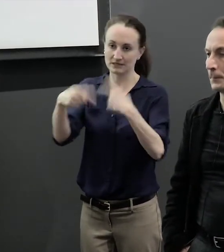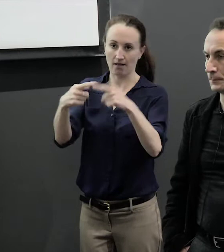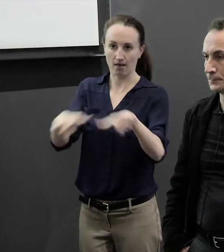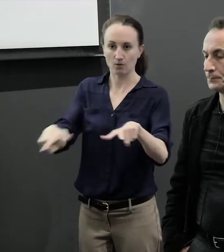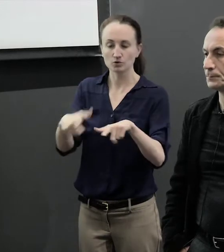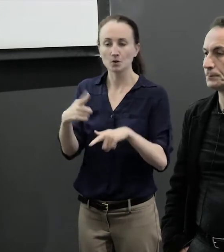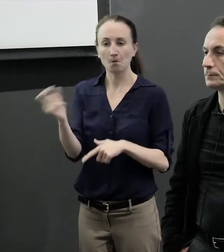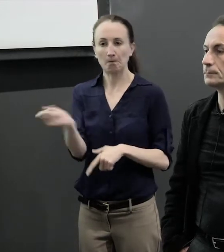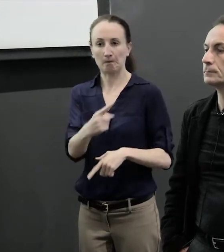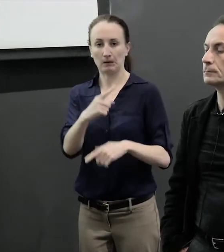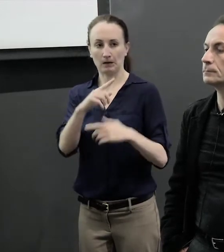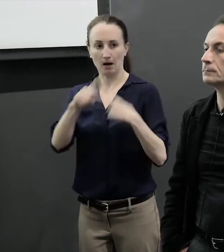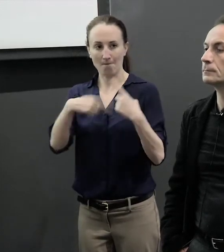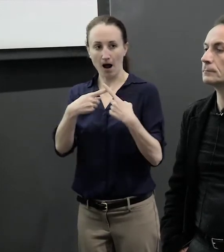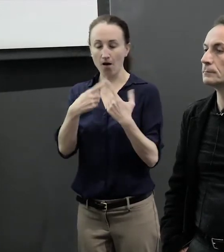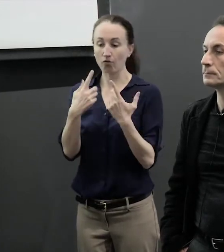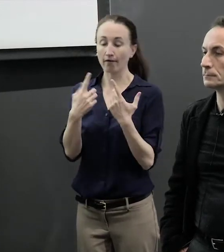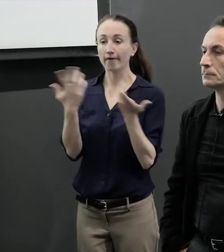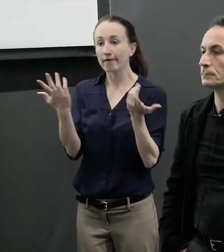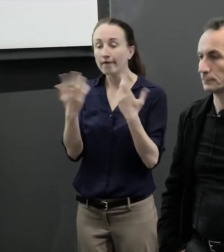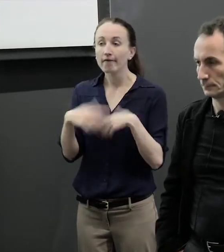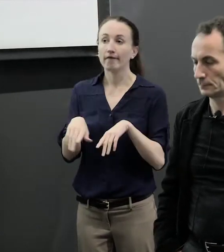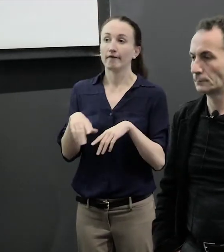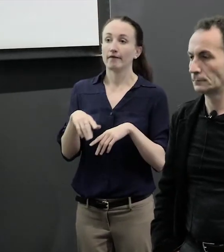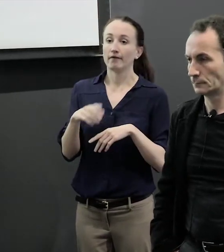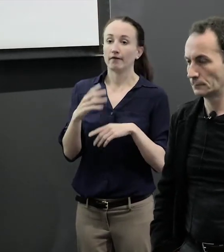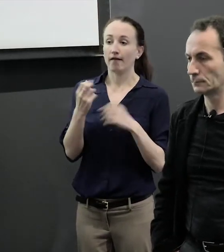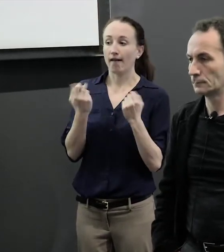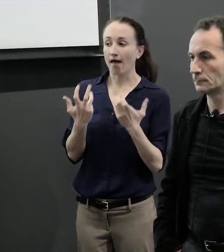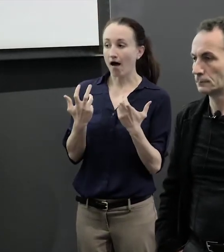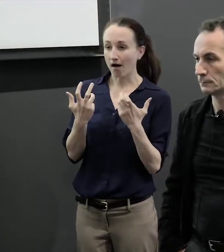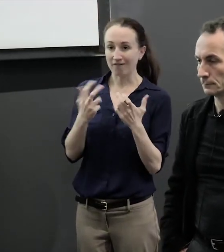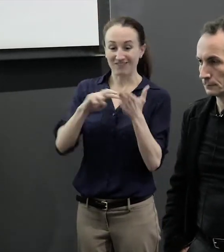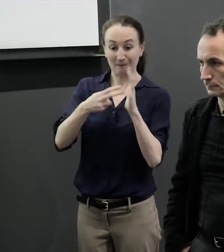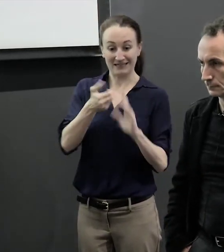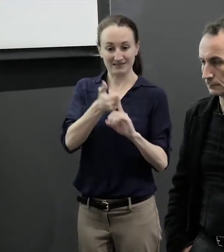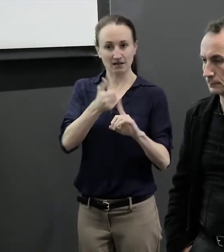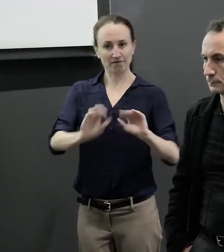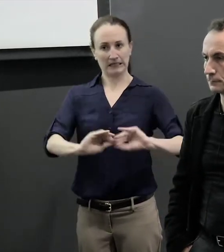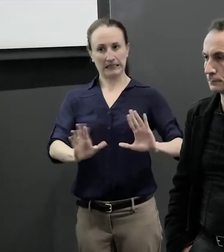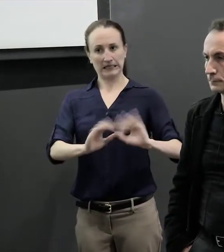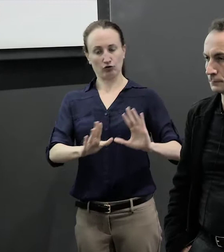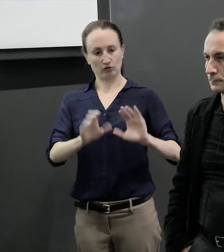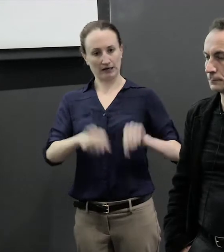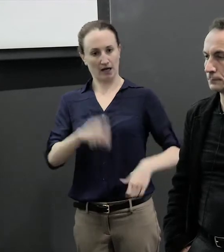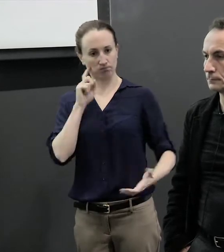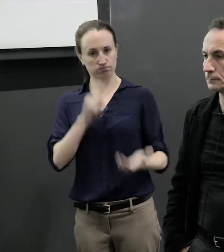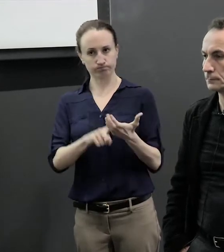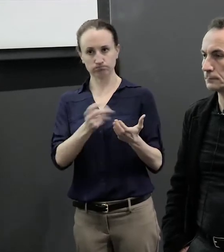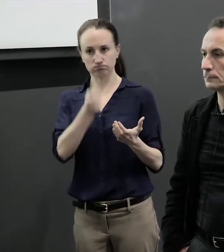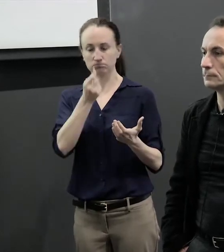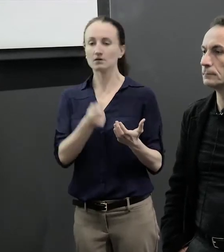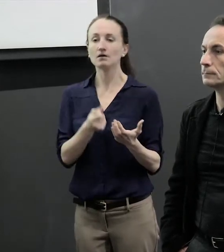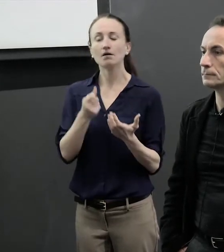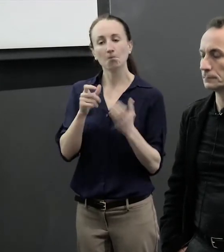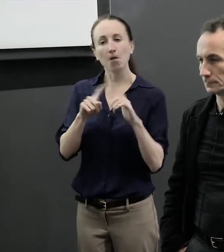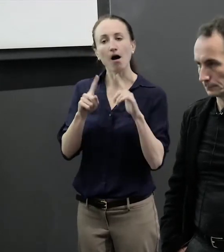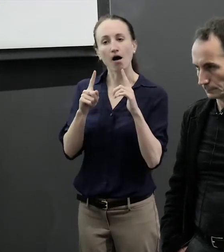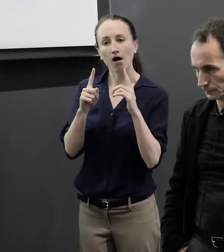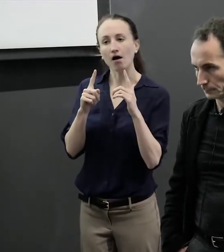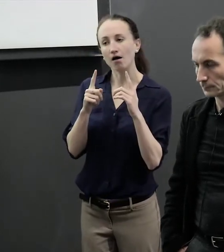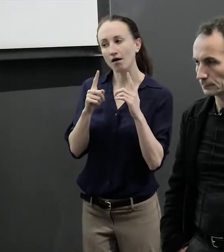on connecting the fact that on the one hand, a lot of the meaning is transparent with the other fact, which is that it's very sort of